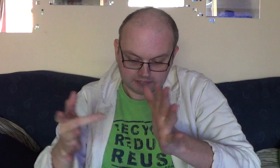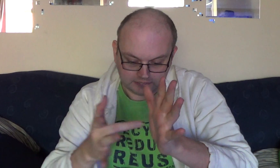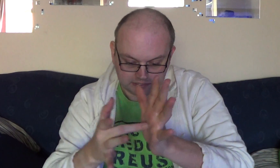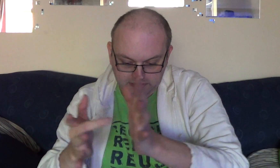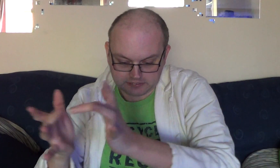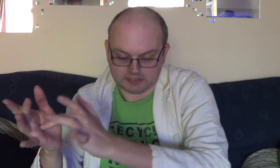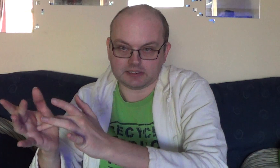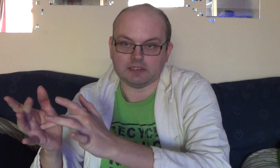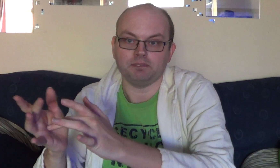Jesus.